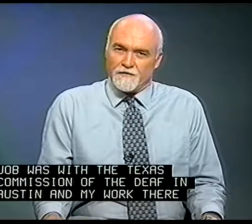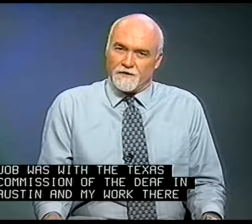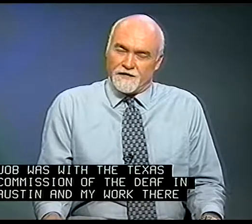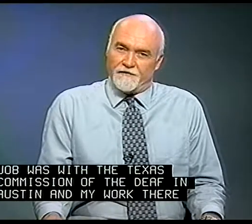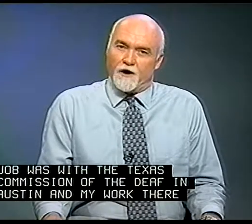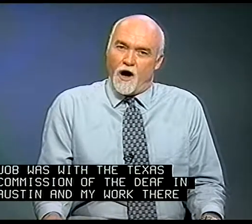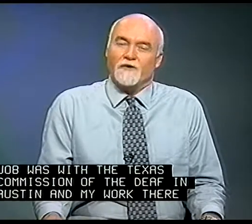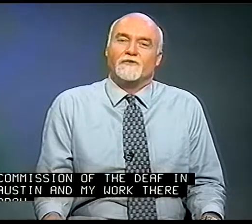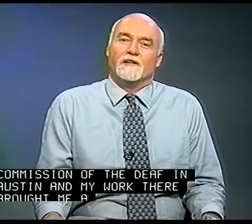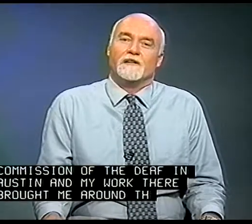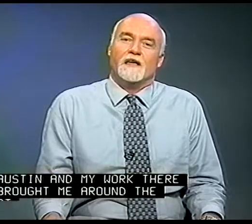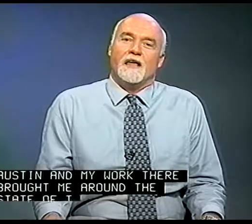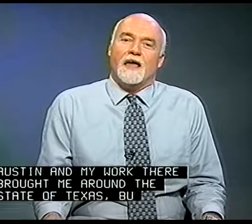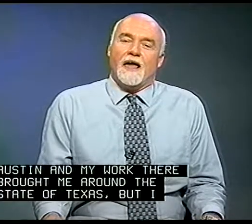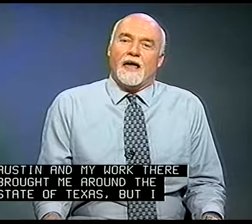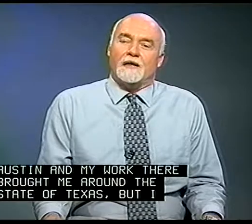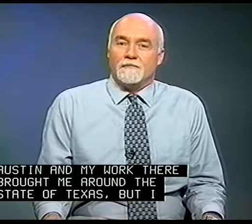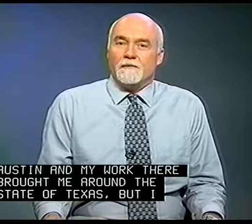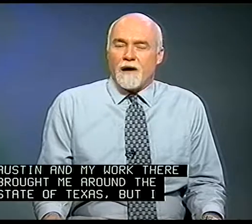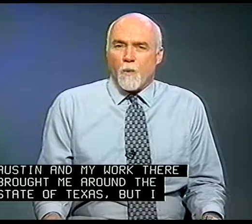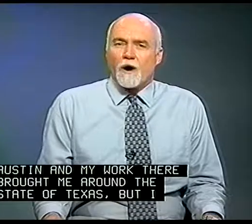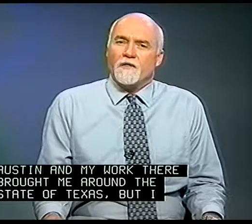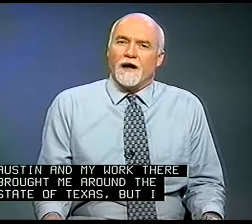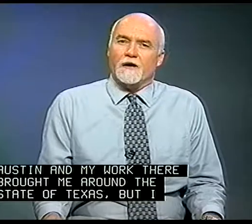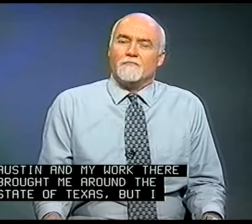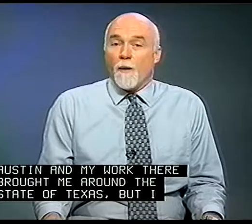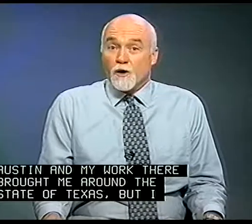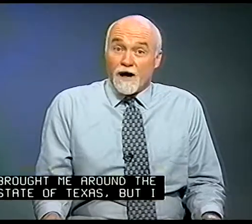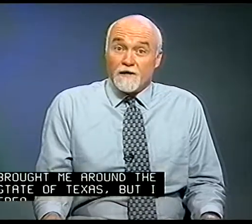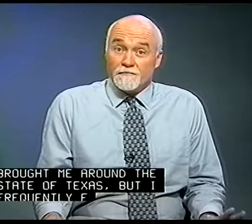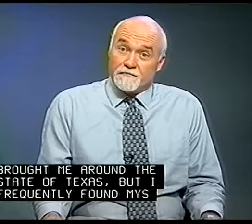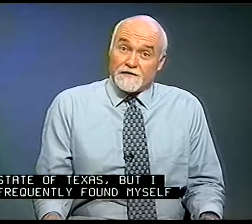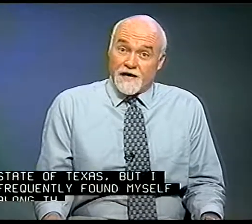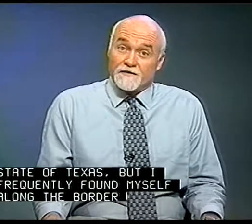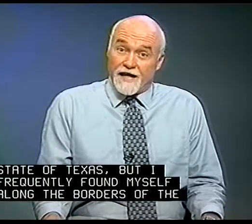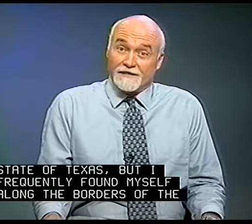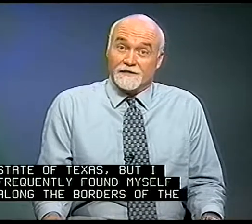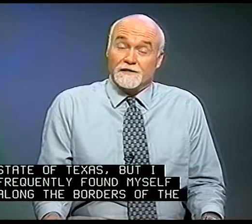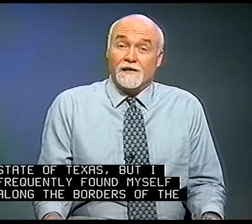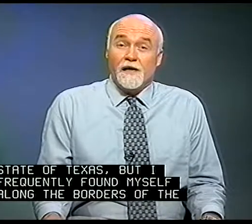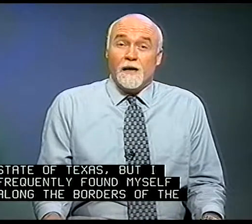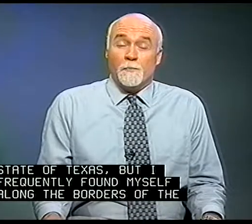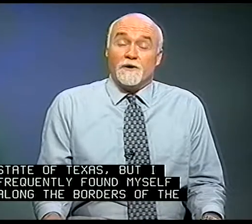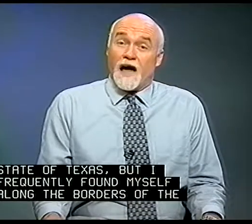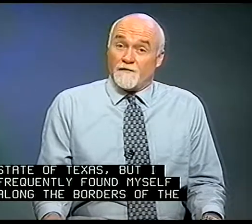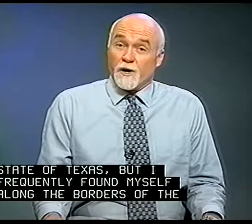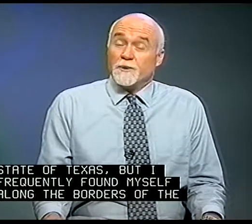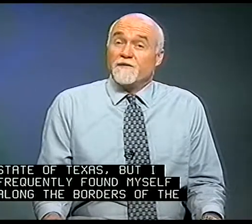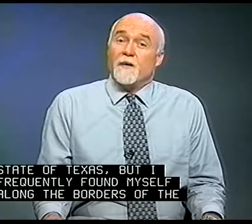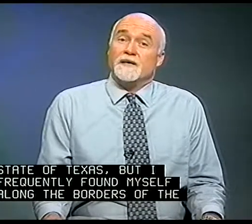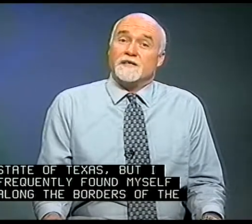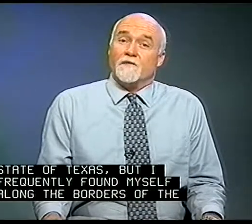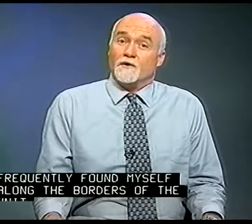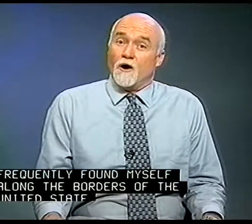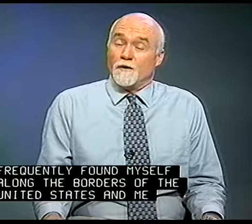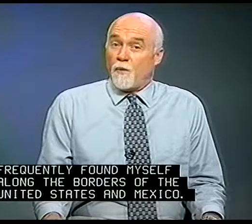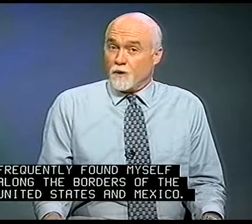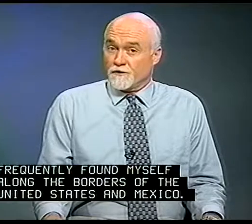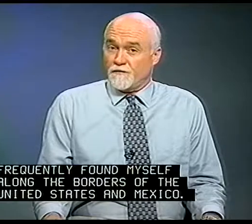for the Deaf in Austin. And my work there brought me around the state of Texas. But I frequently found myself along the borders of the